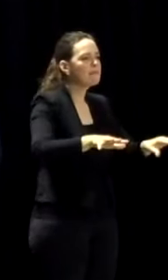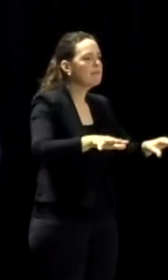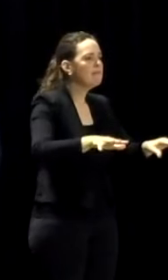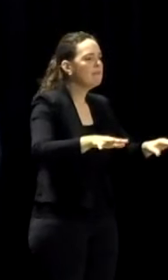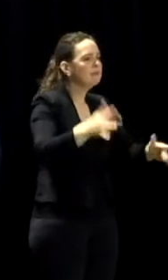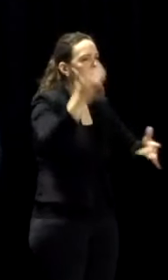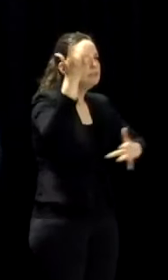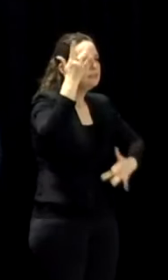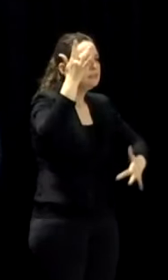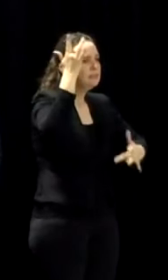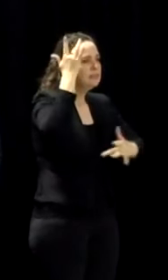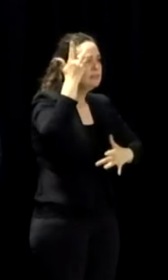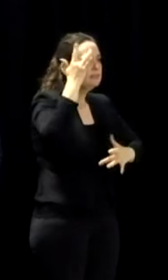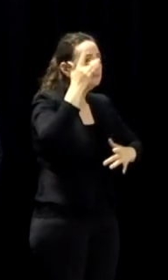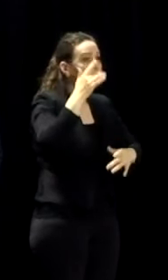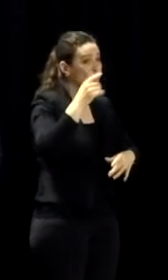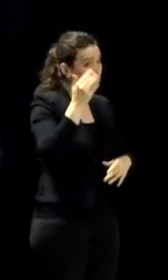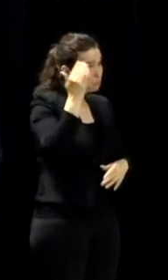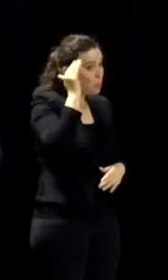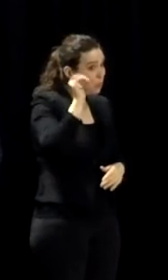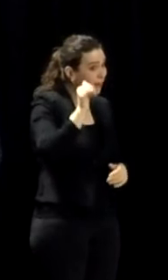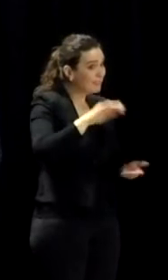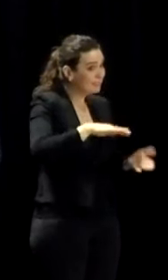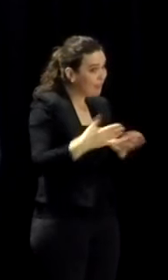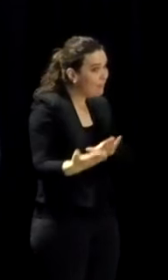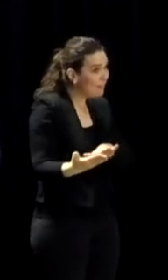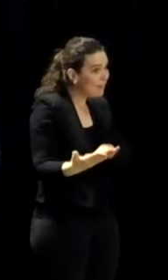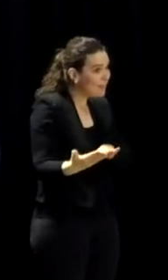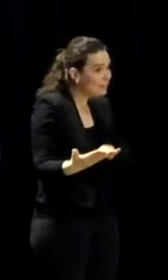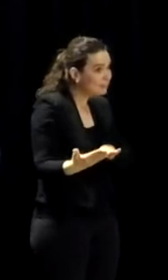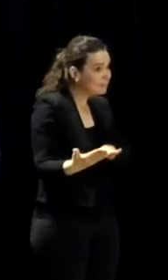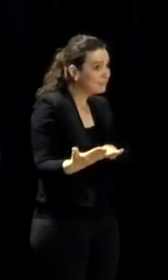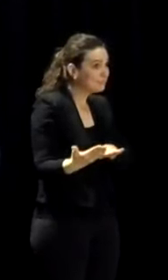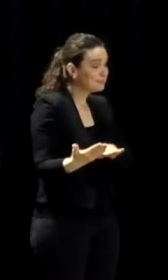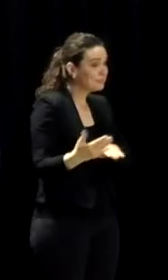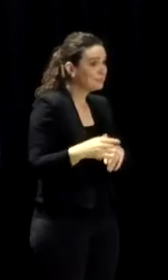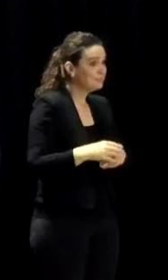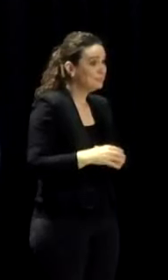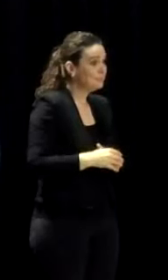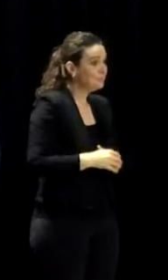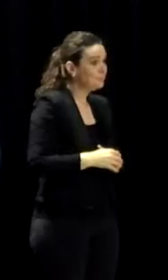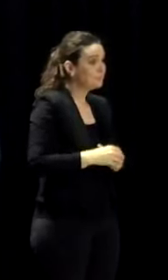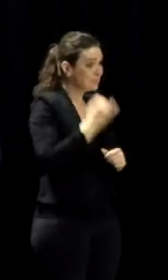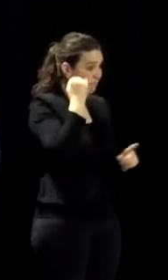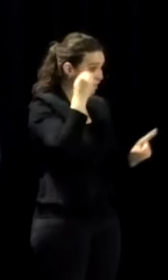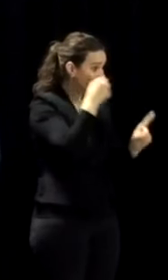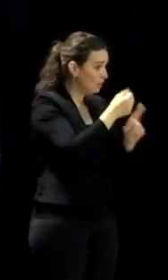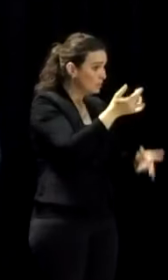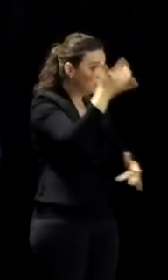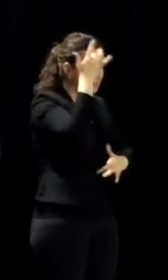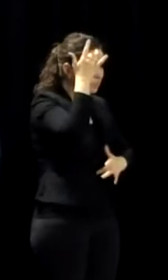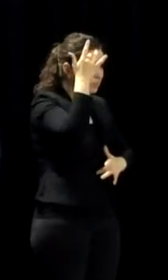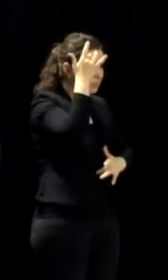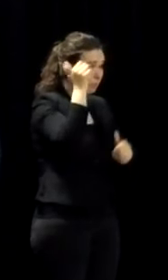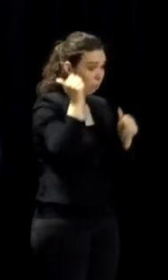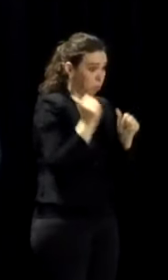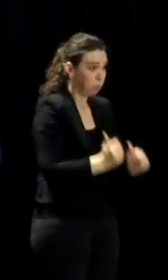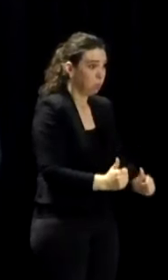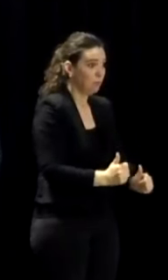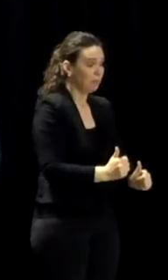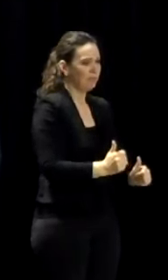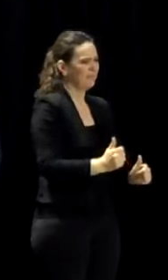very sick, and we're looking out for their own well-being. If they get this virus, you can get very sick, and we